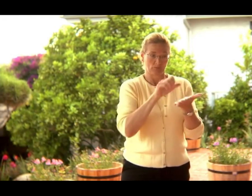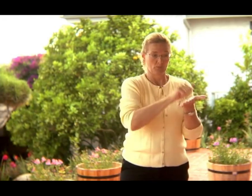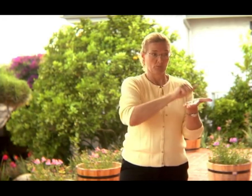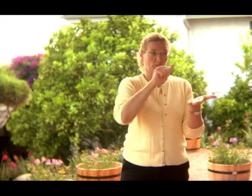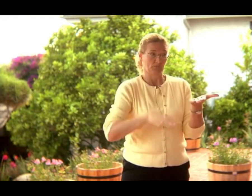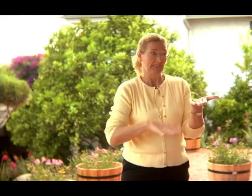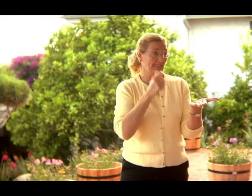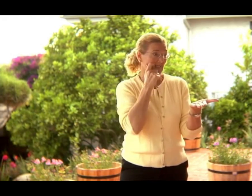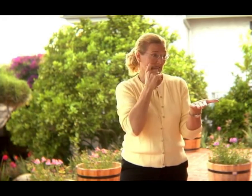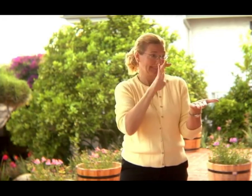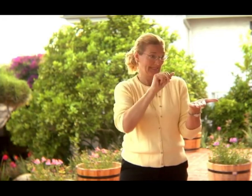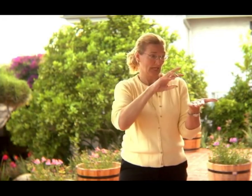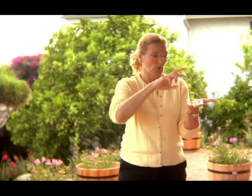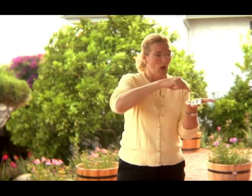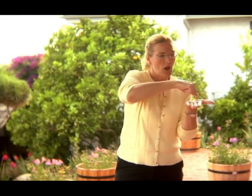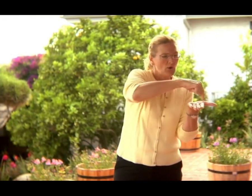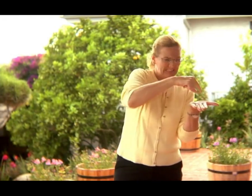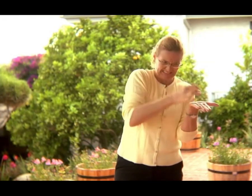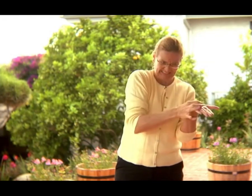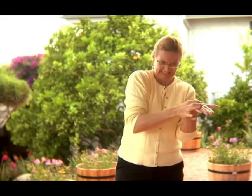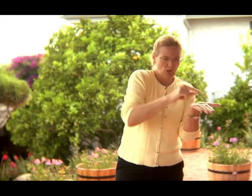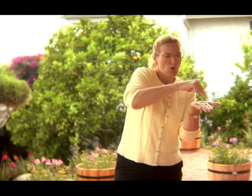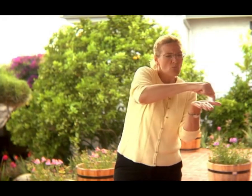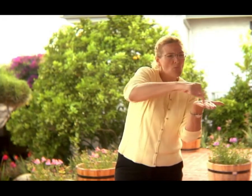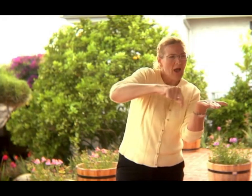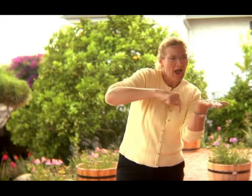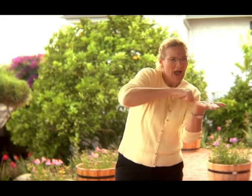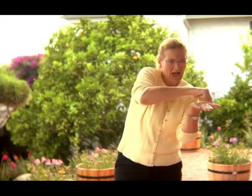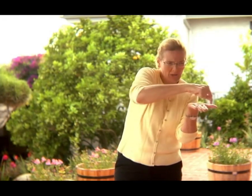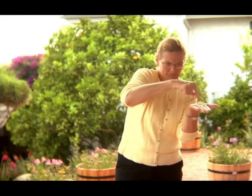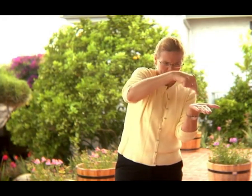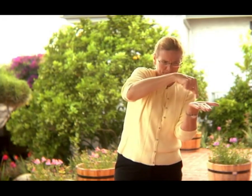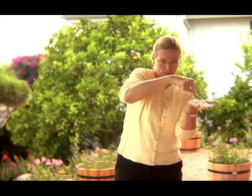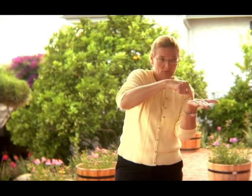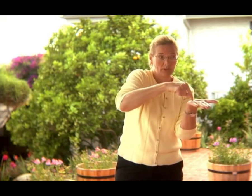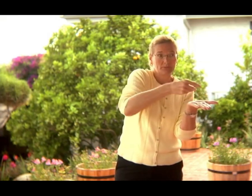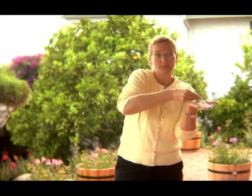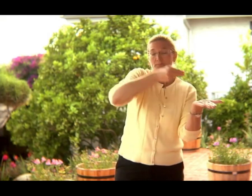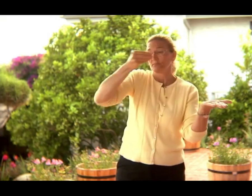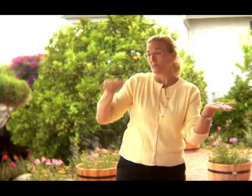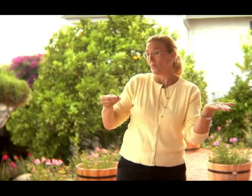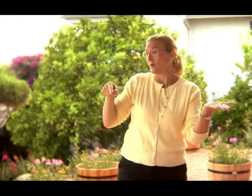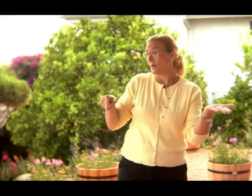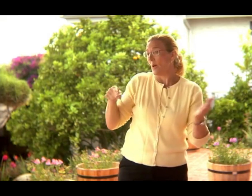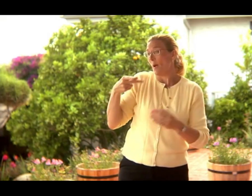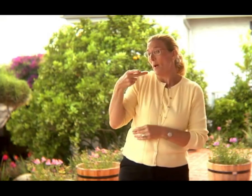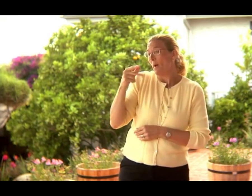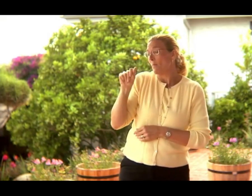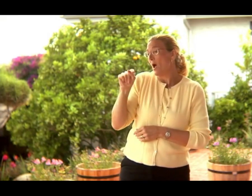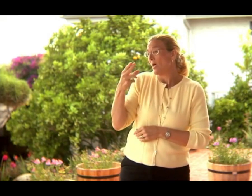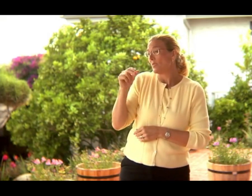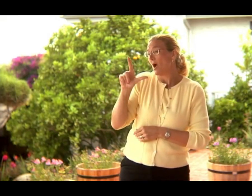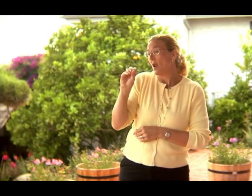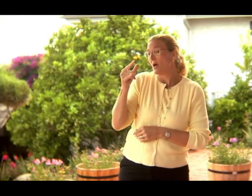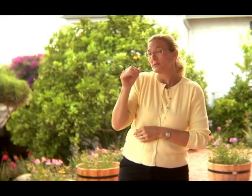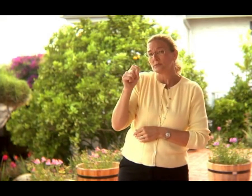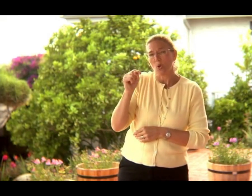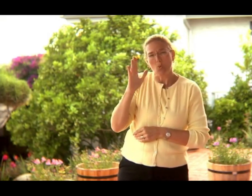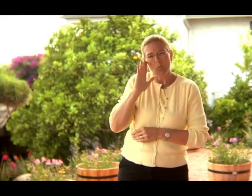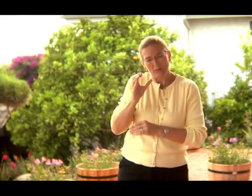First, there is surgical removal, where they will take a little extra skin from around the skin cancer. The pathologist will also